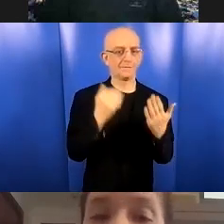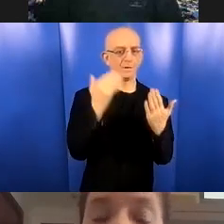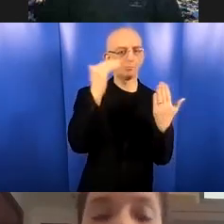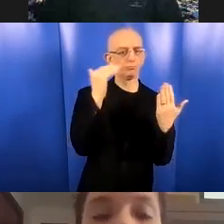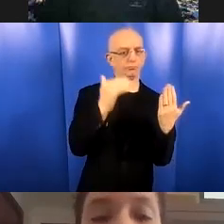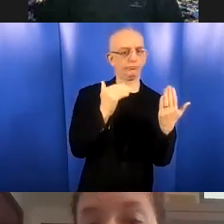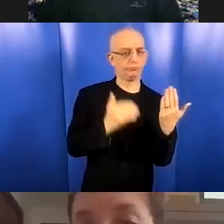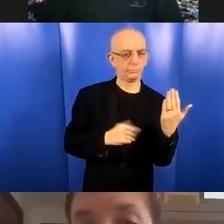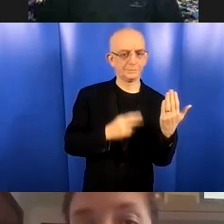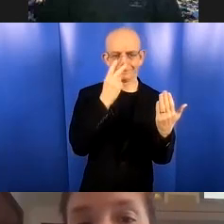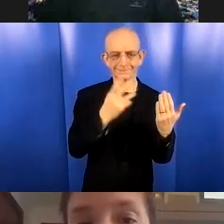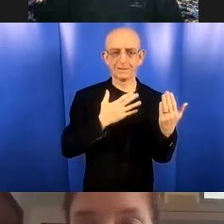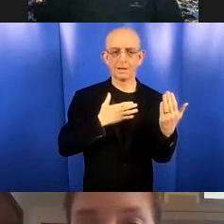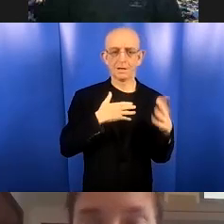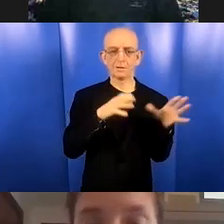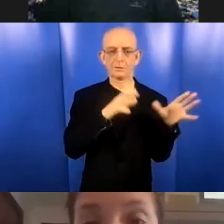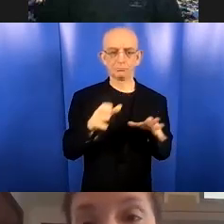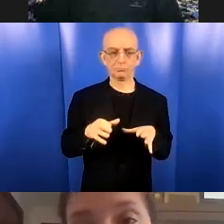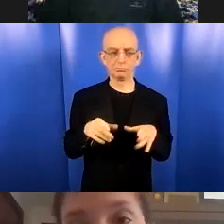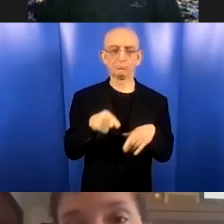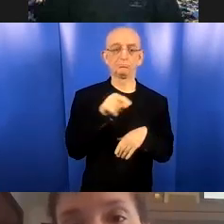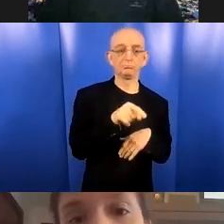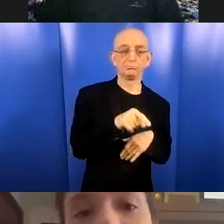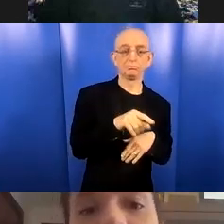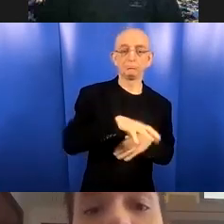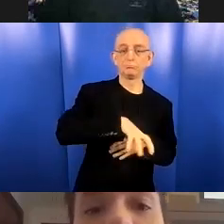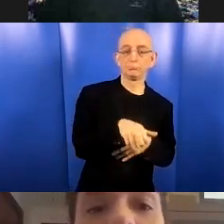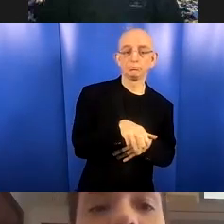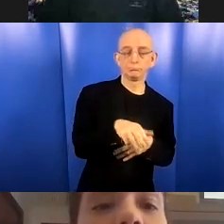narrowed, obstructed, repressed, and closed.